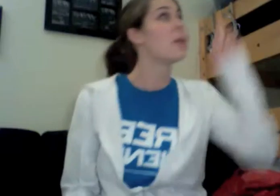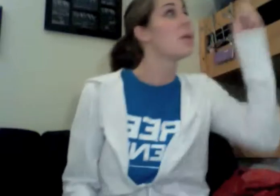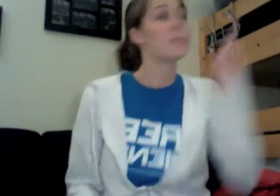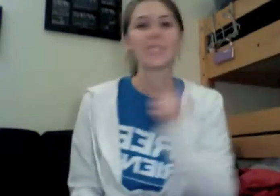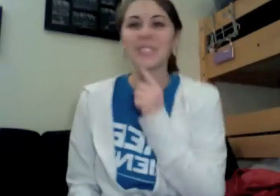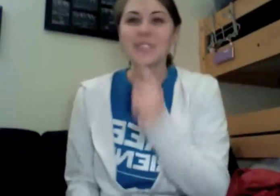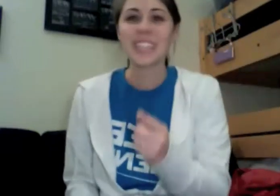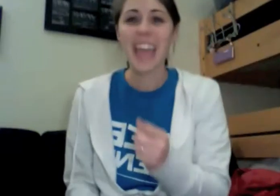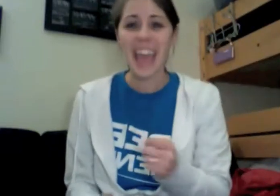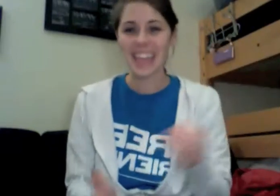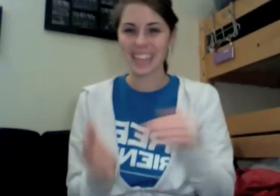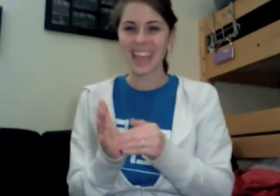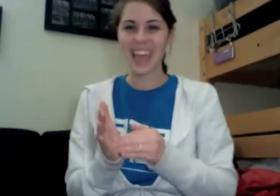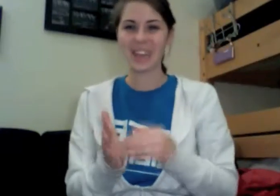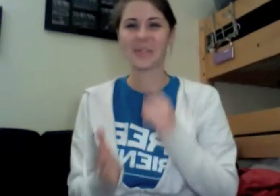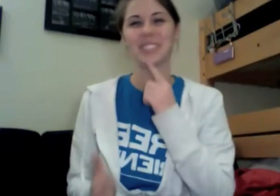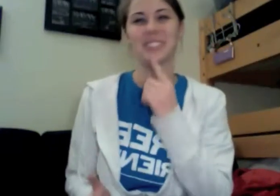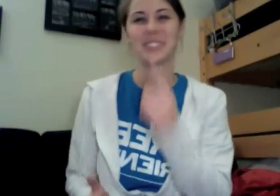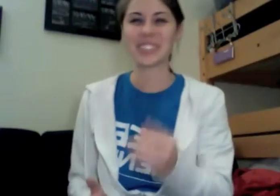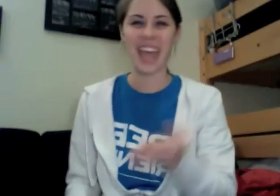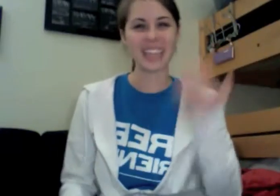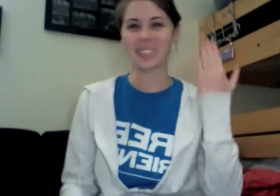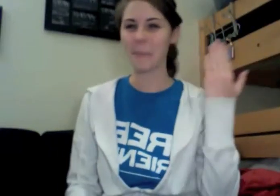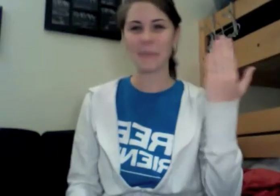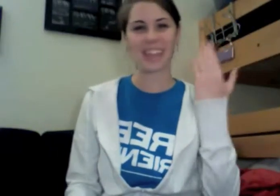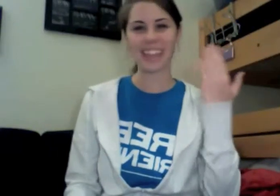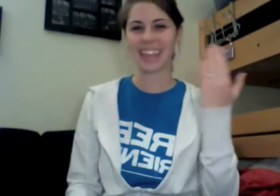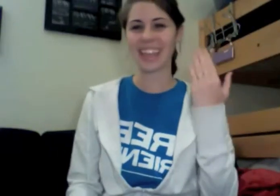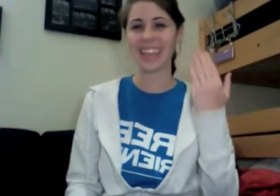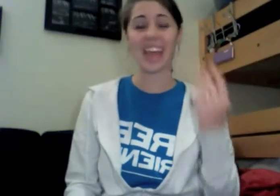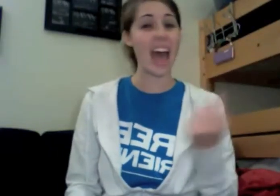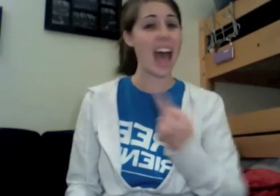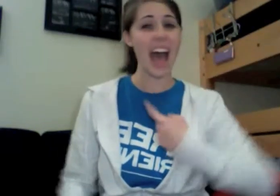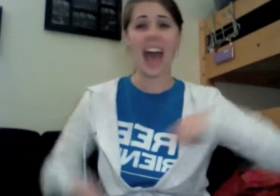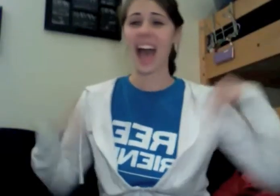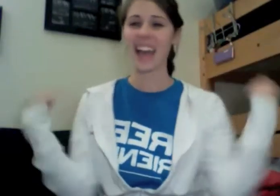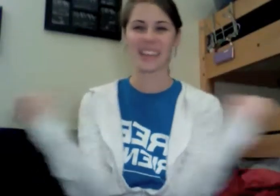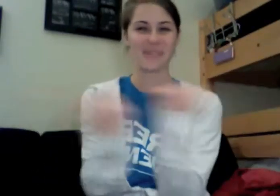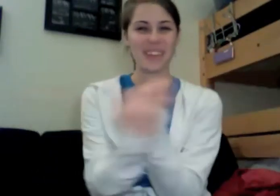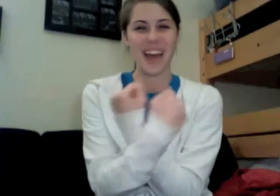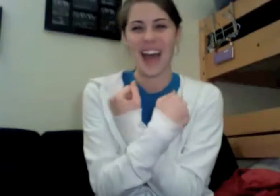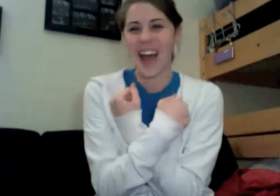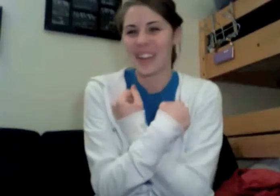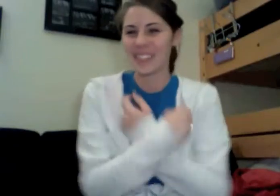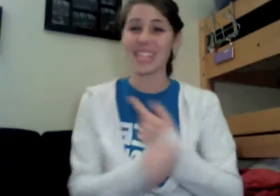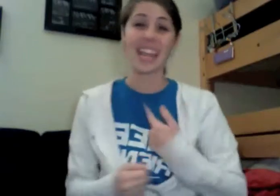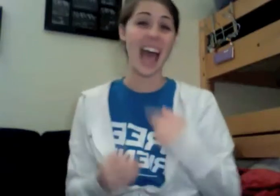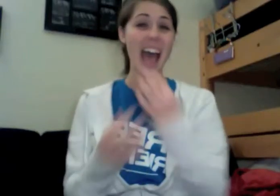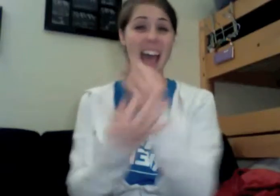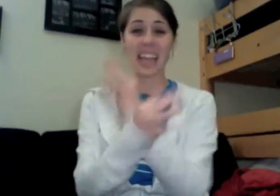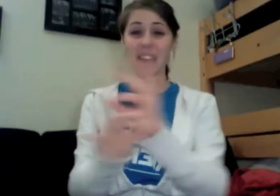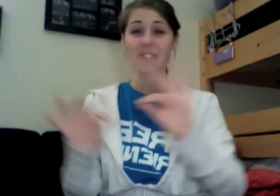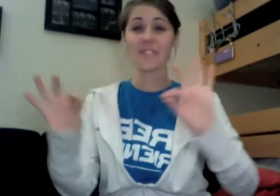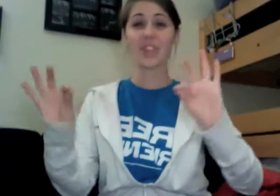unbelief. Would you say again what you said to me? I am loved and I am free.